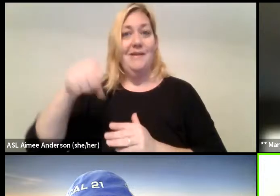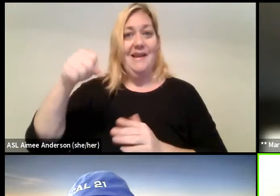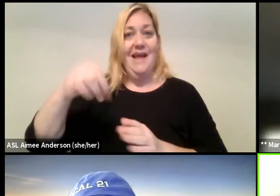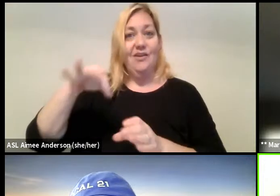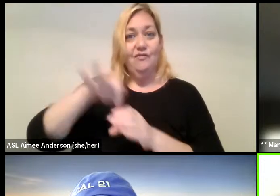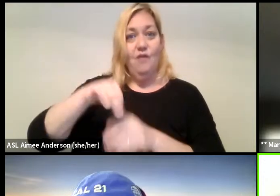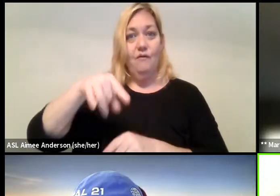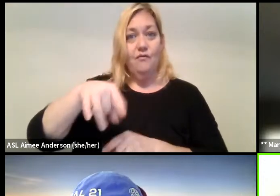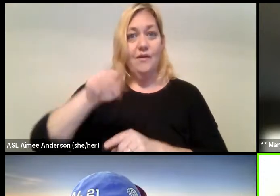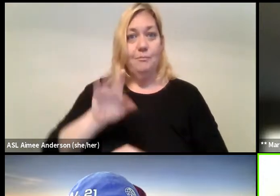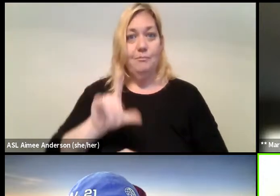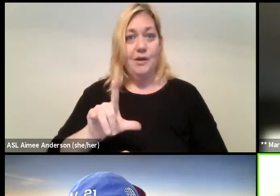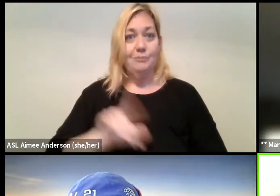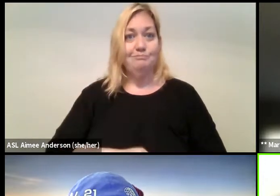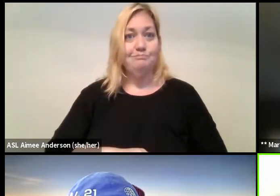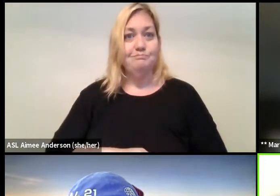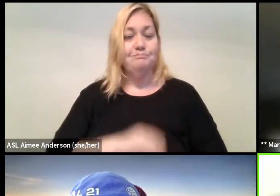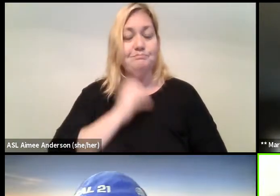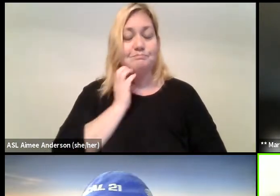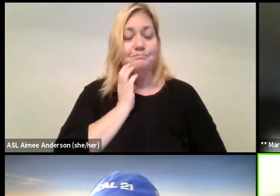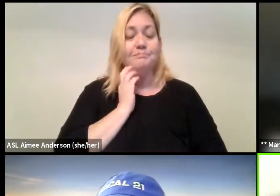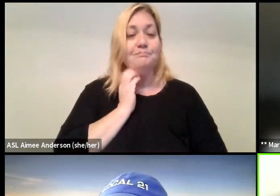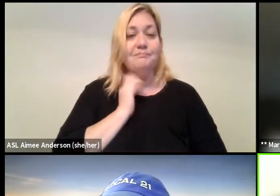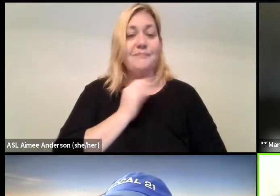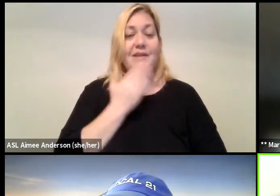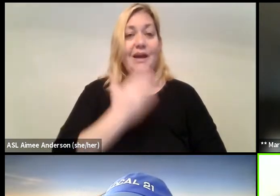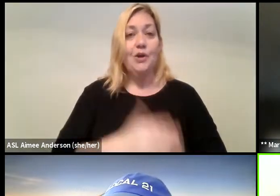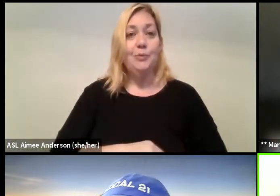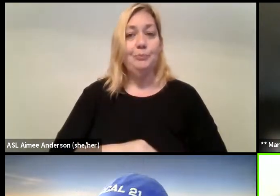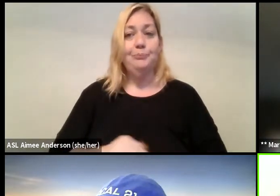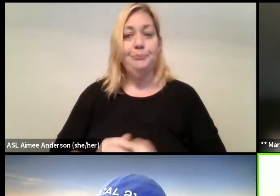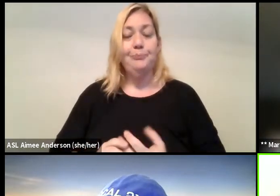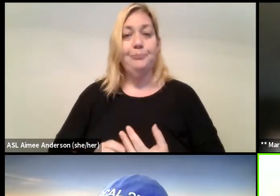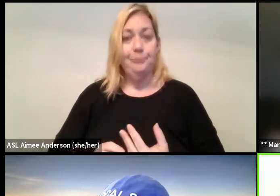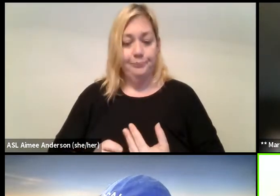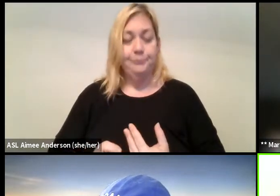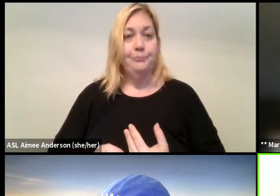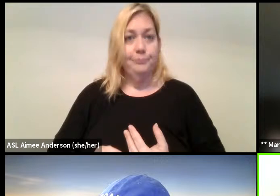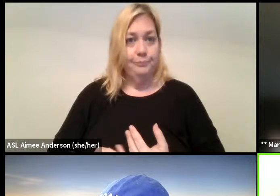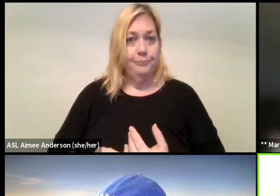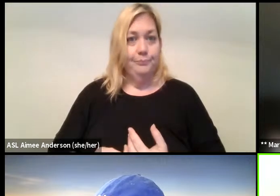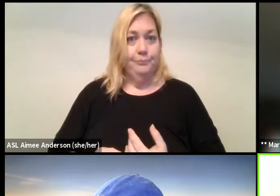the proposed report. Thank you. Thank you.